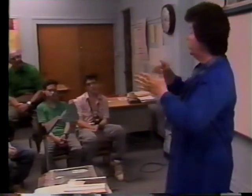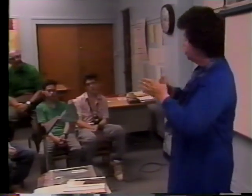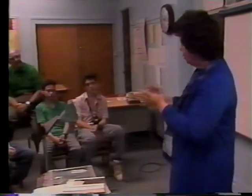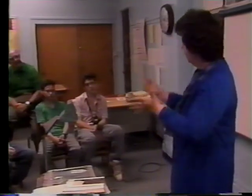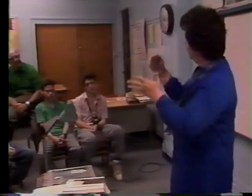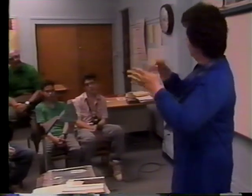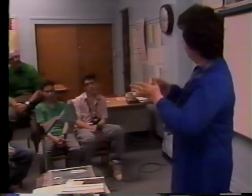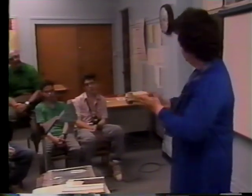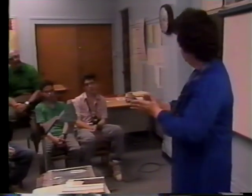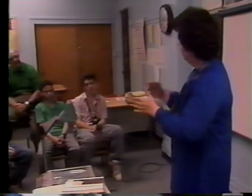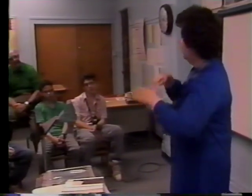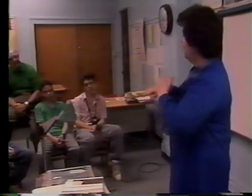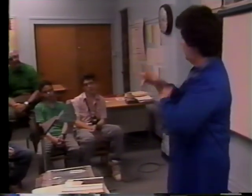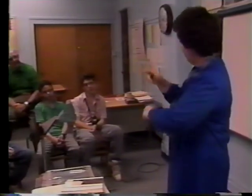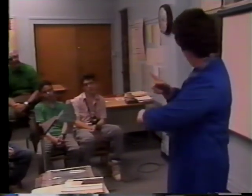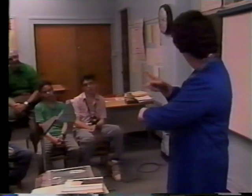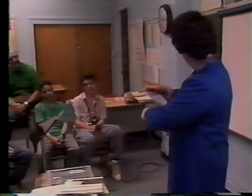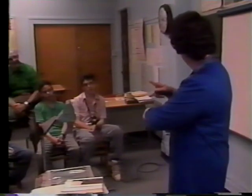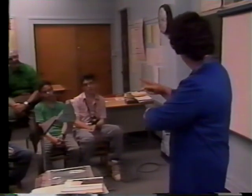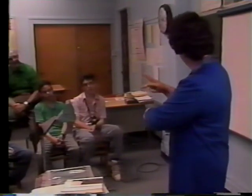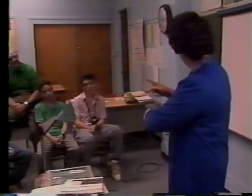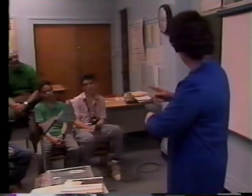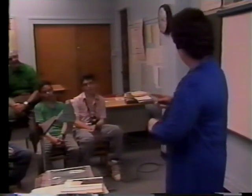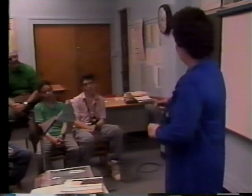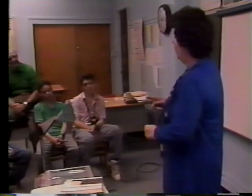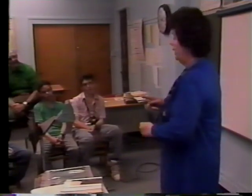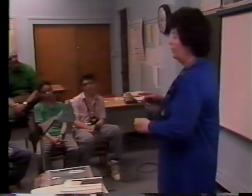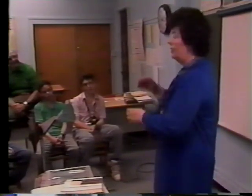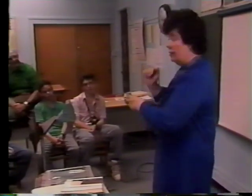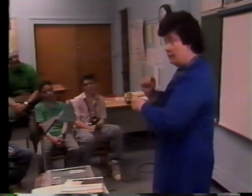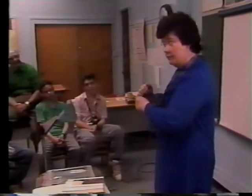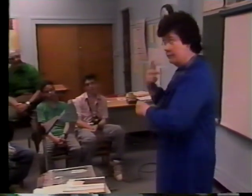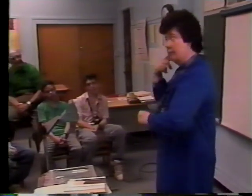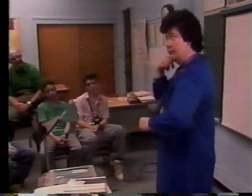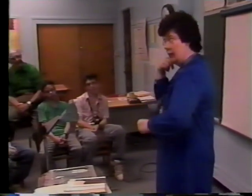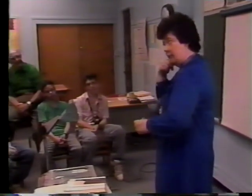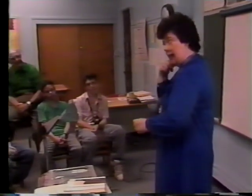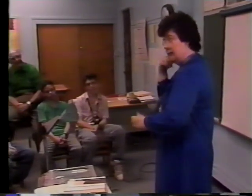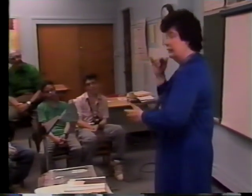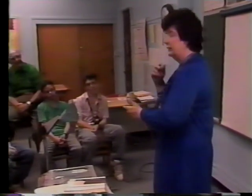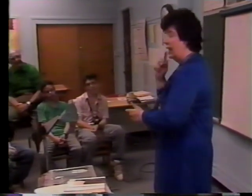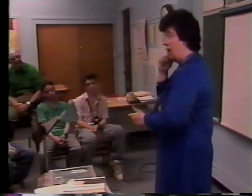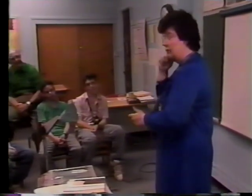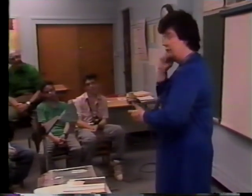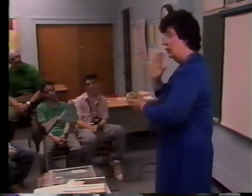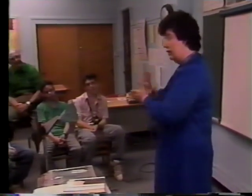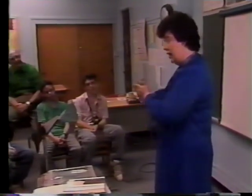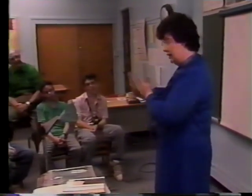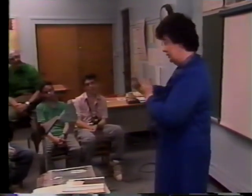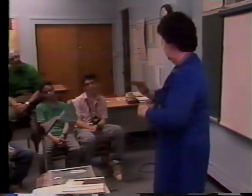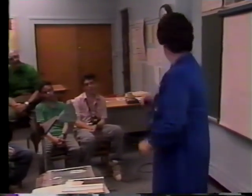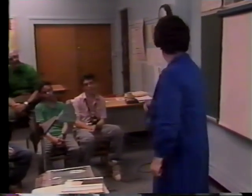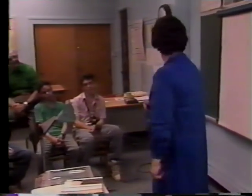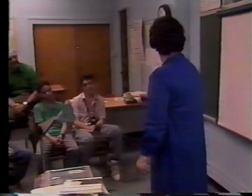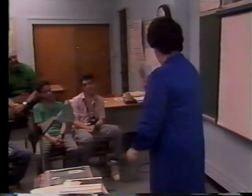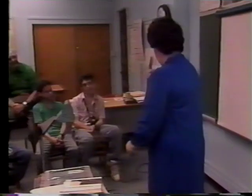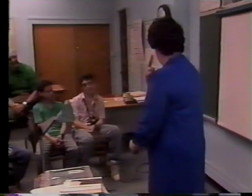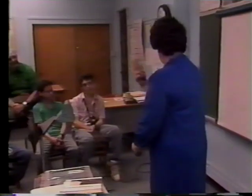repetition in a poem, and it makes it sound very nice. Let's